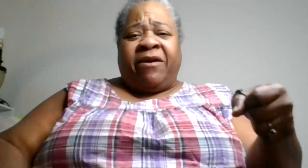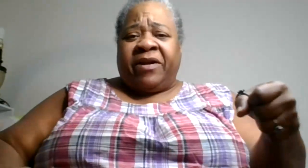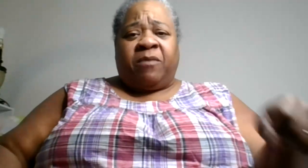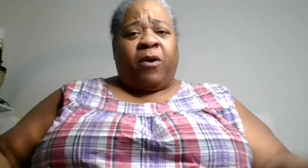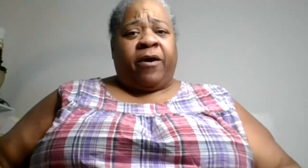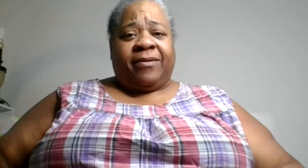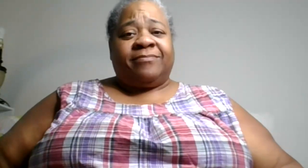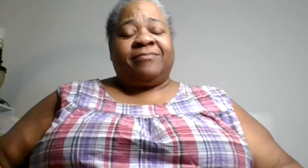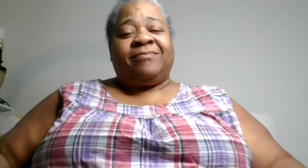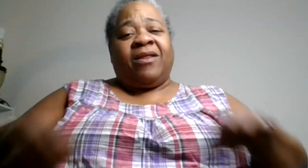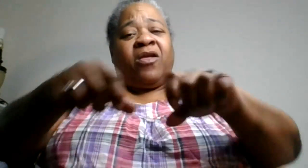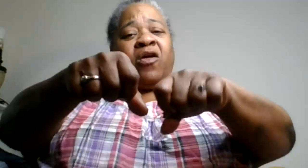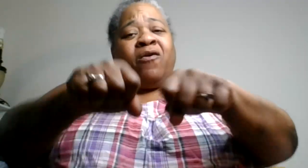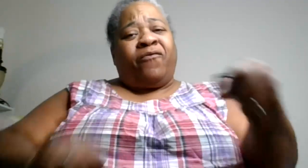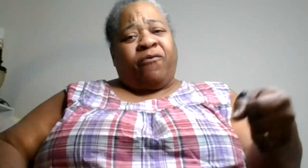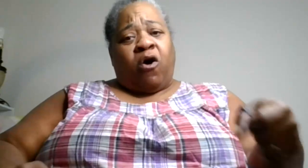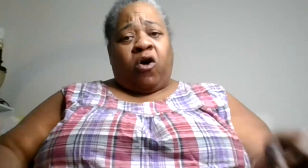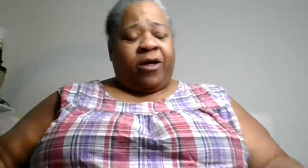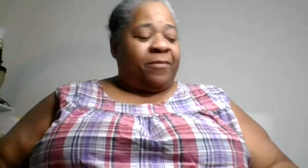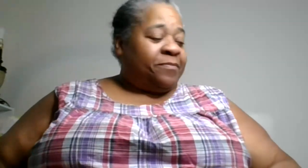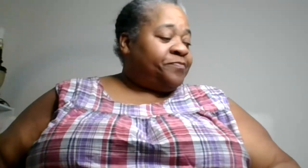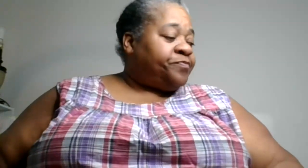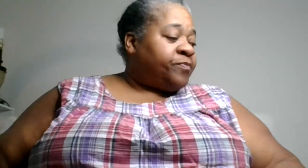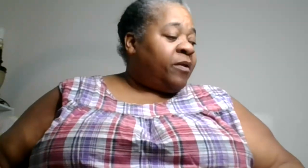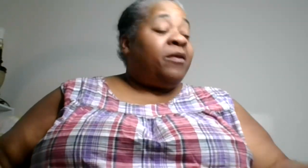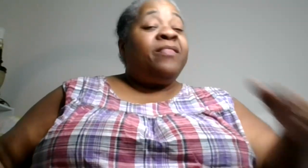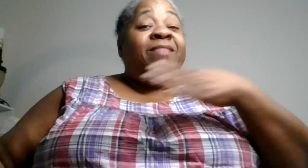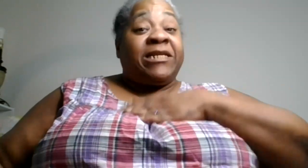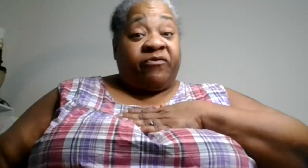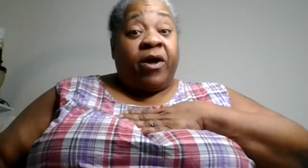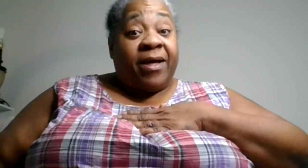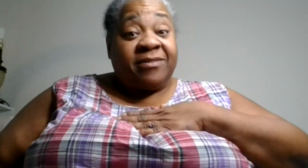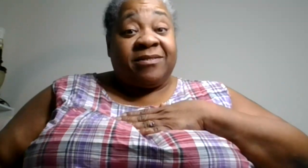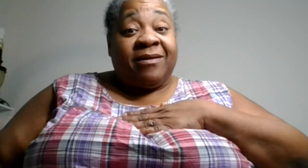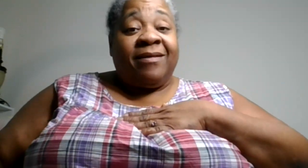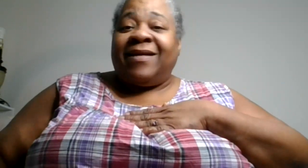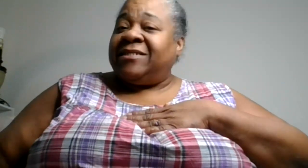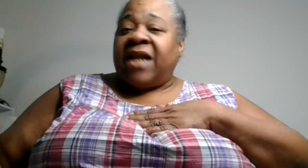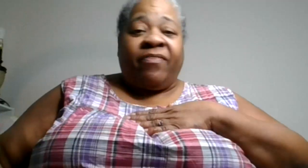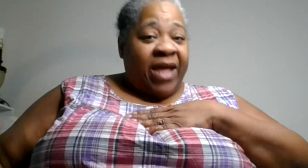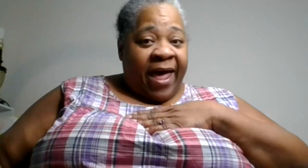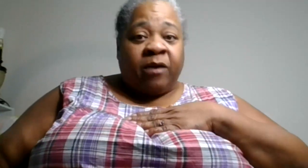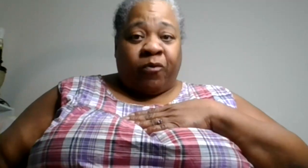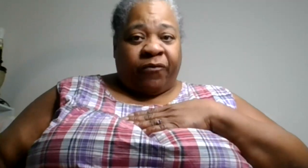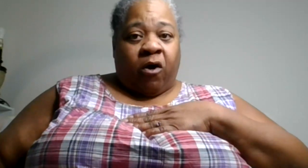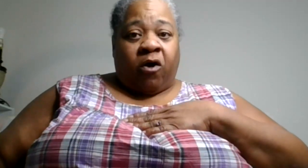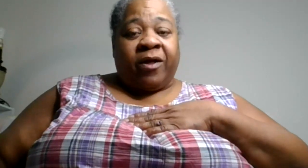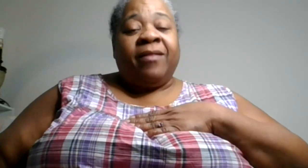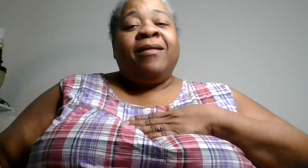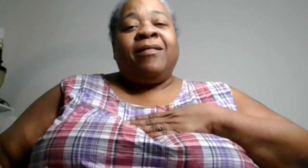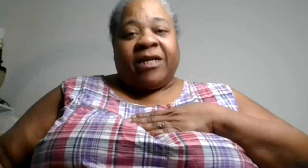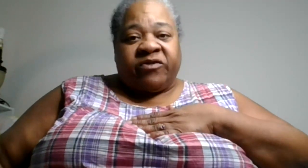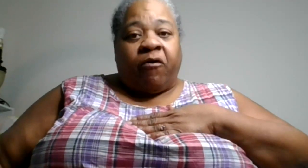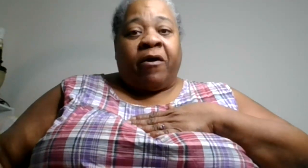it apart. Frog. That's for us. That's not the animal frog. That's frogging